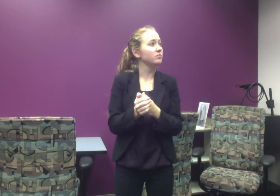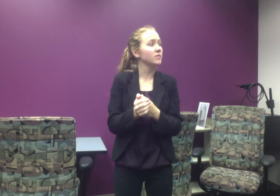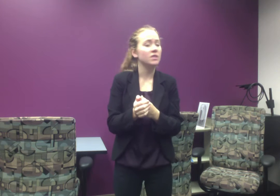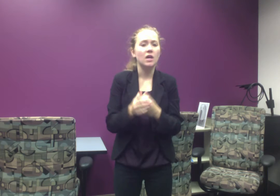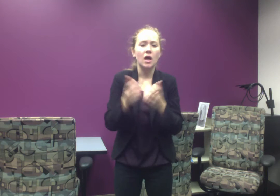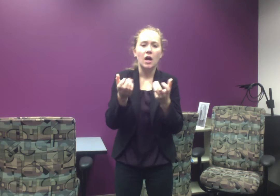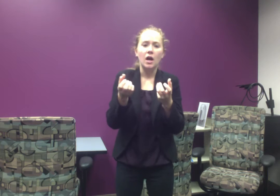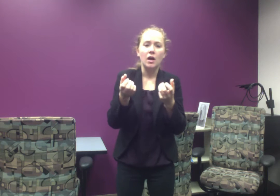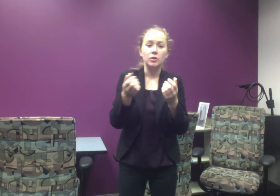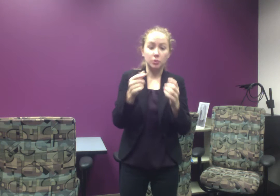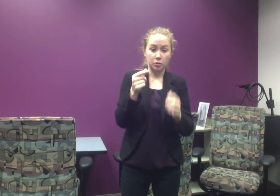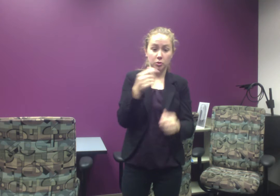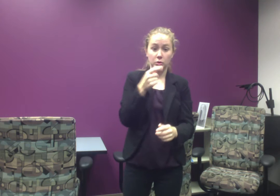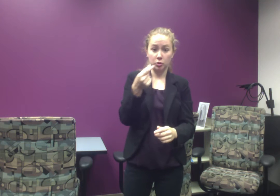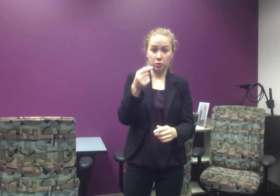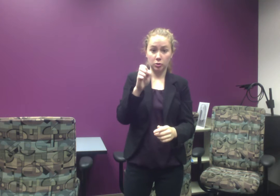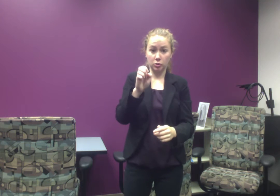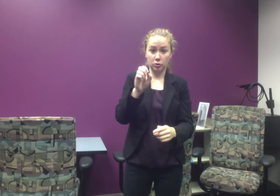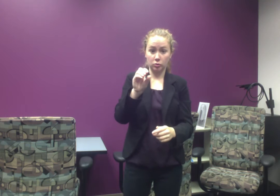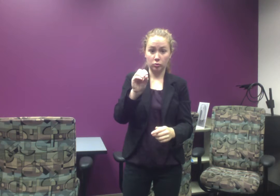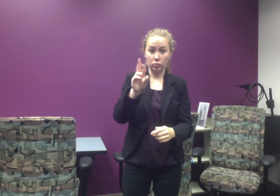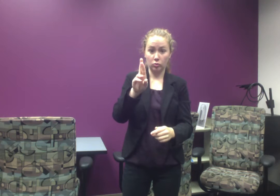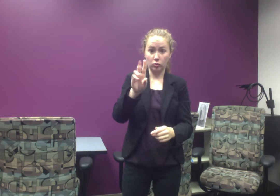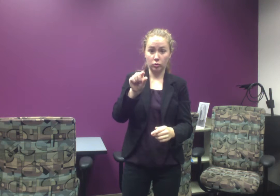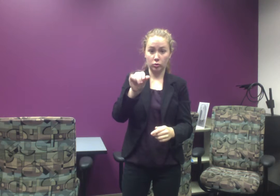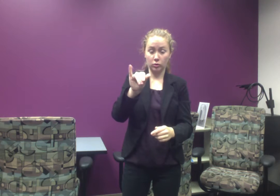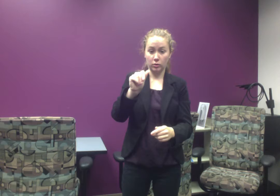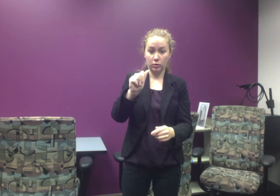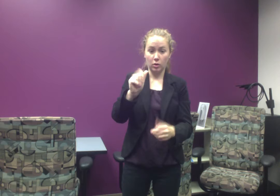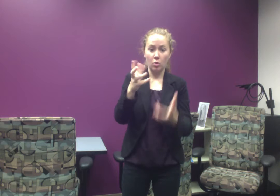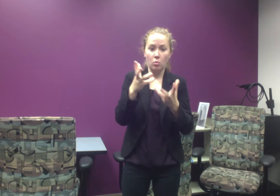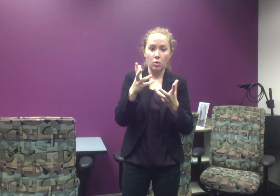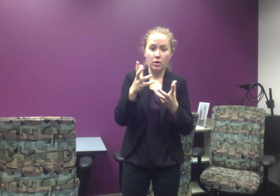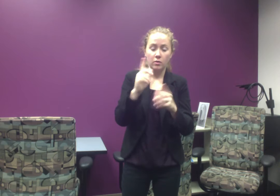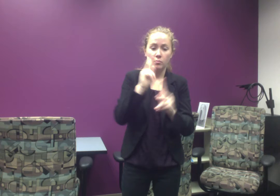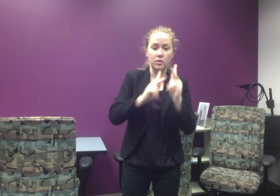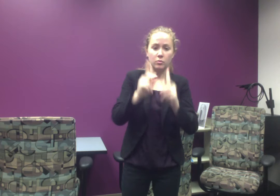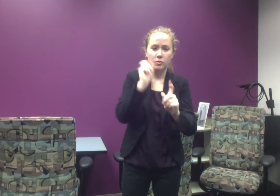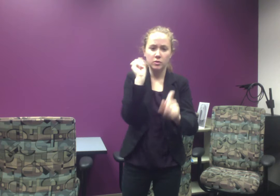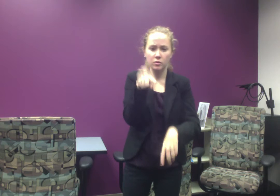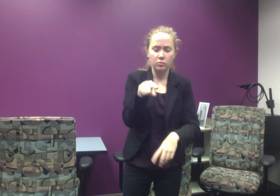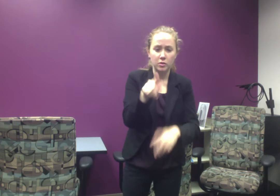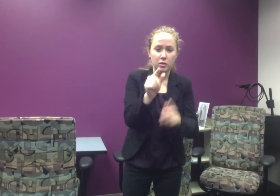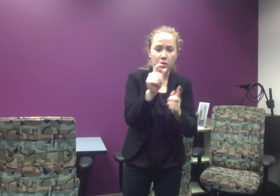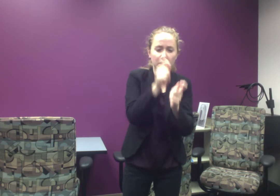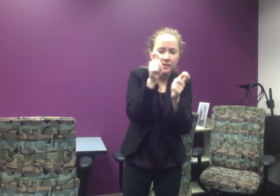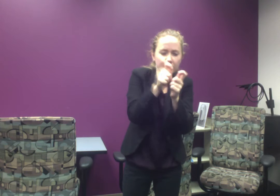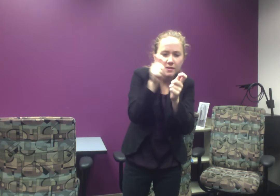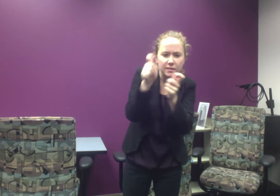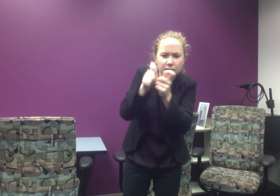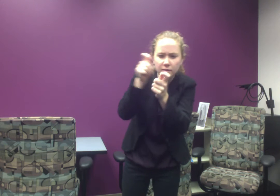Georgia wanted you to stop and notice those small things. Let's take a look at a couple more of her paintings.